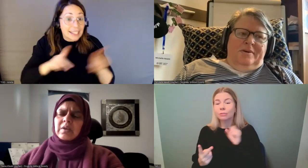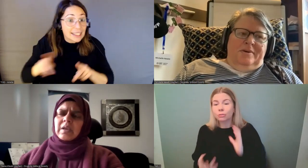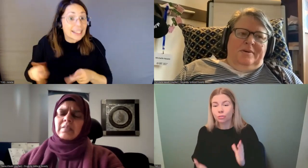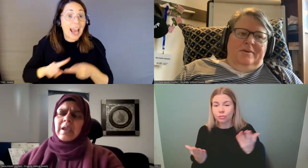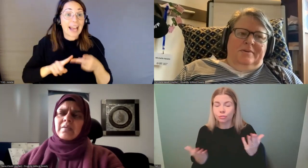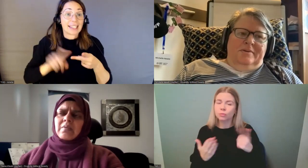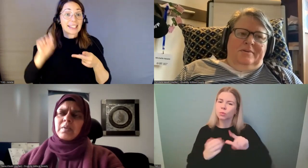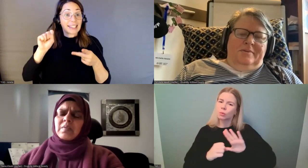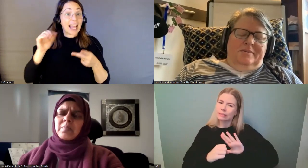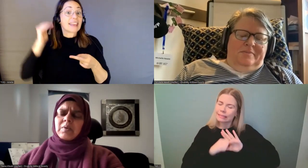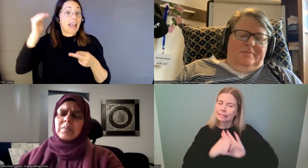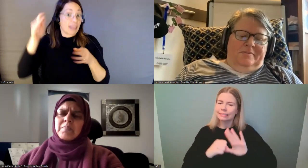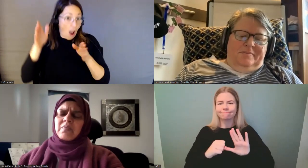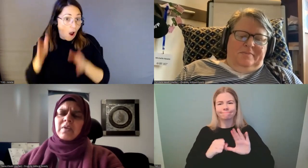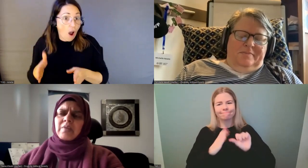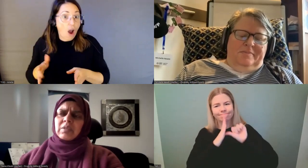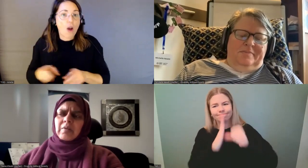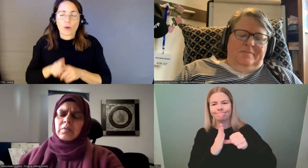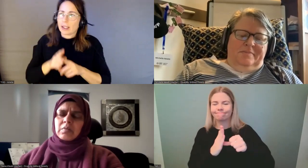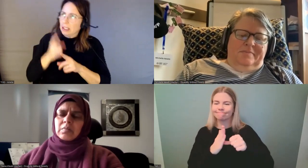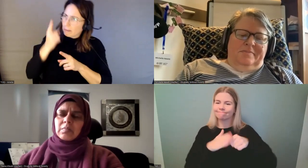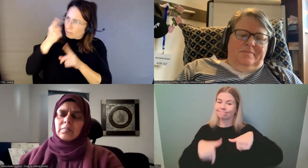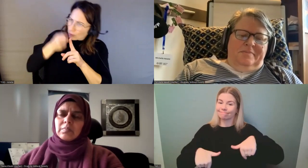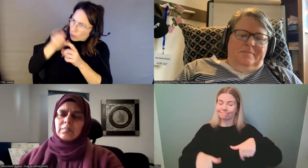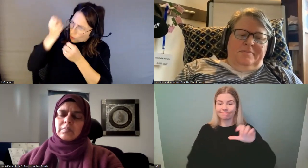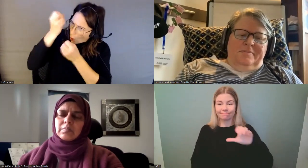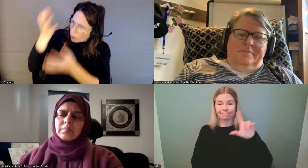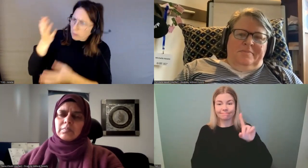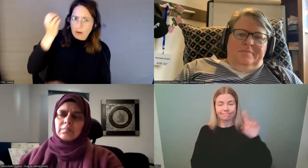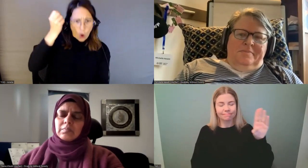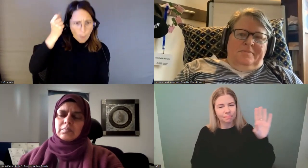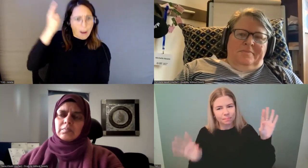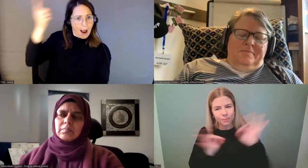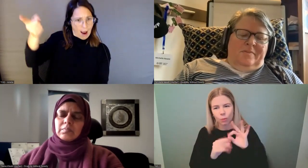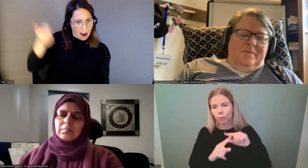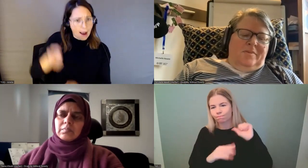important it is to get the Canada Disability Benefit out there.